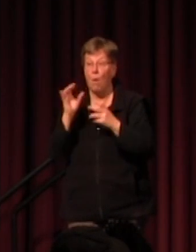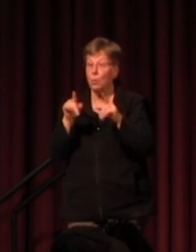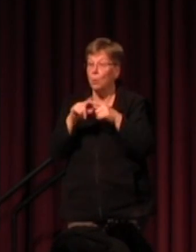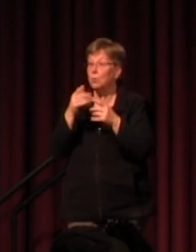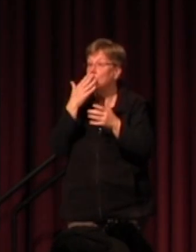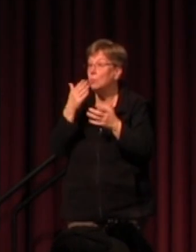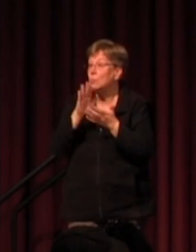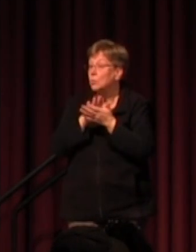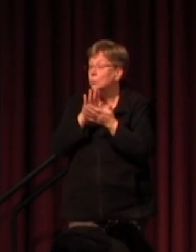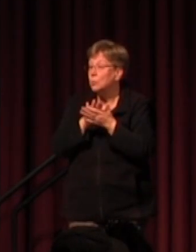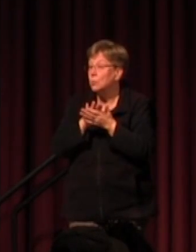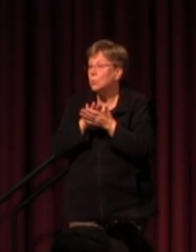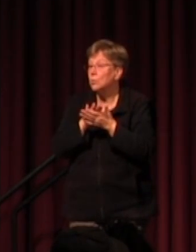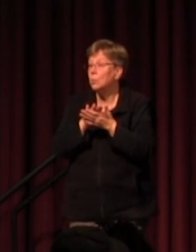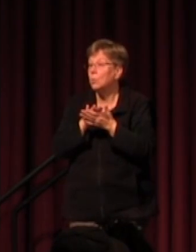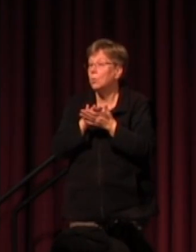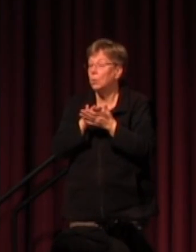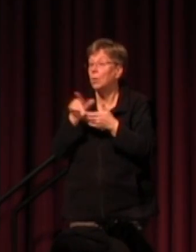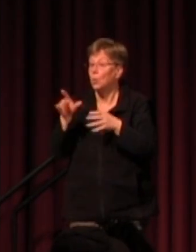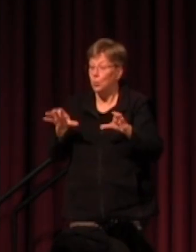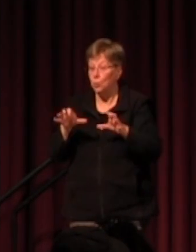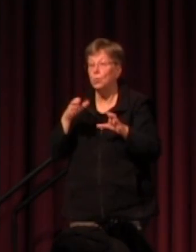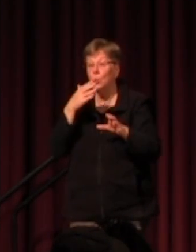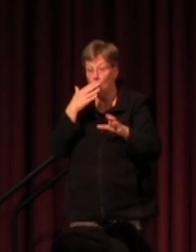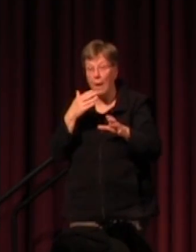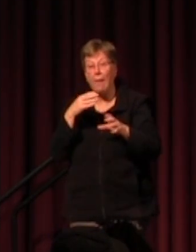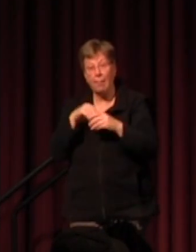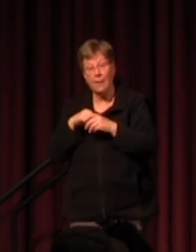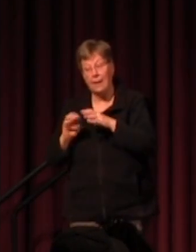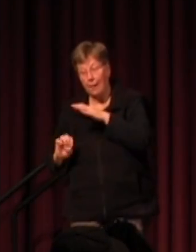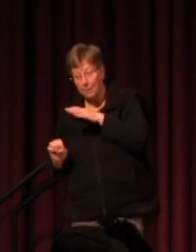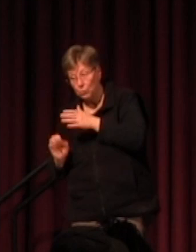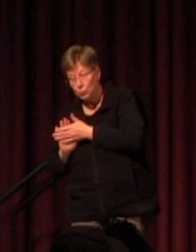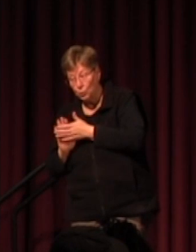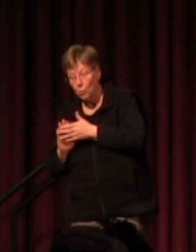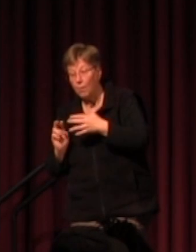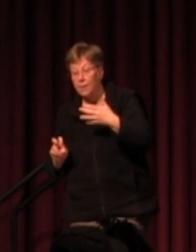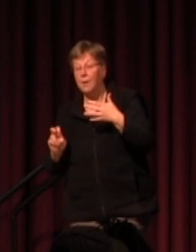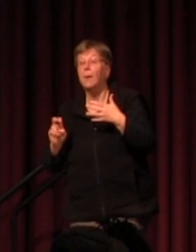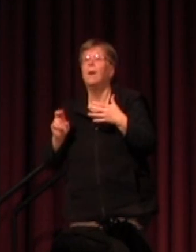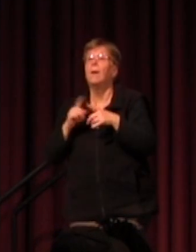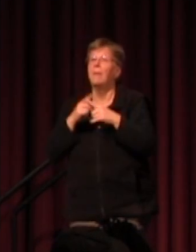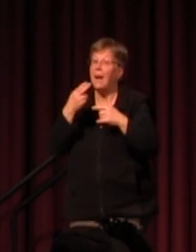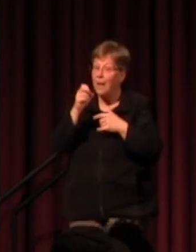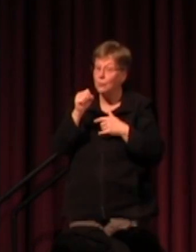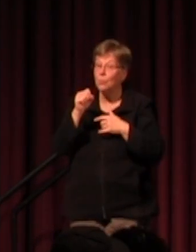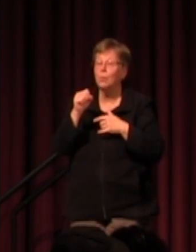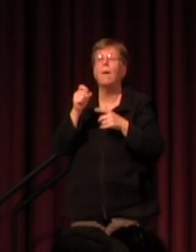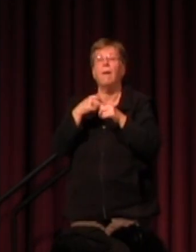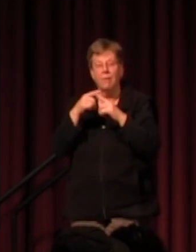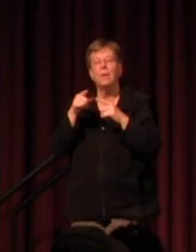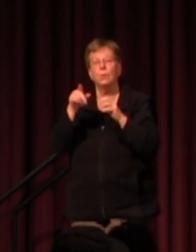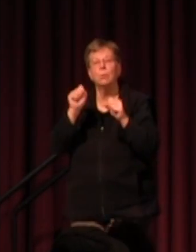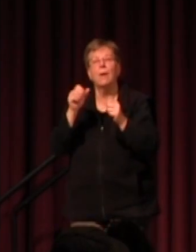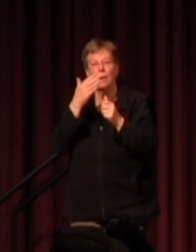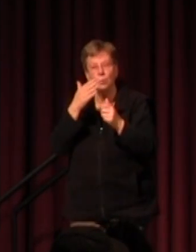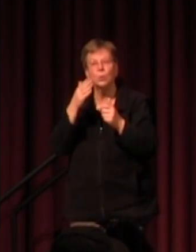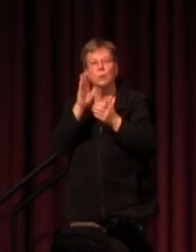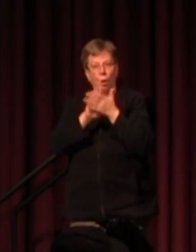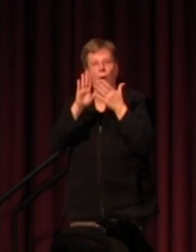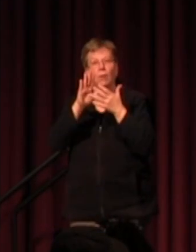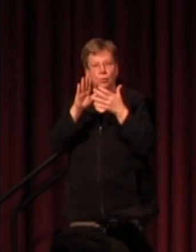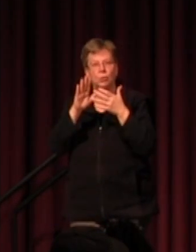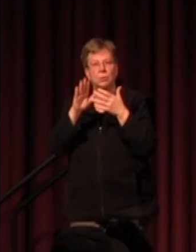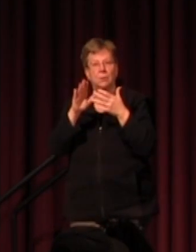school, if you do well in primary school, high school, you can go to a good college. But